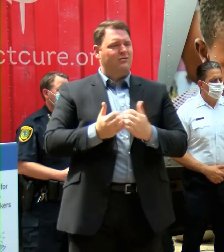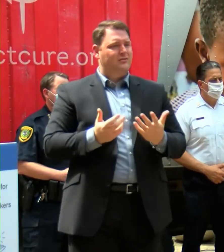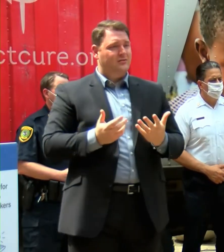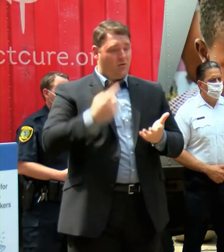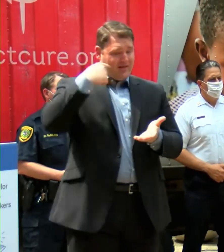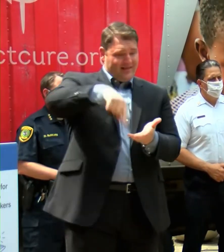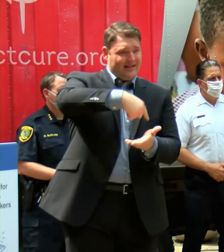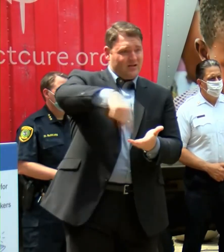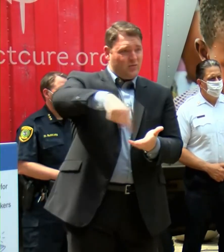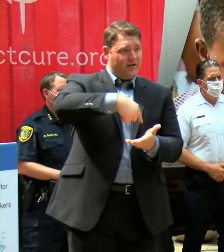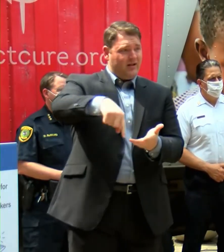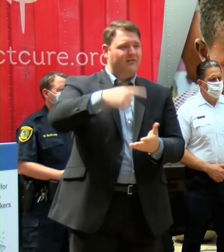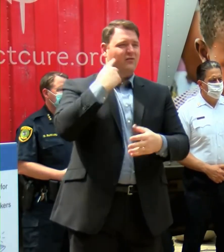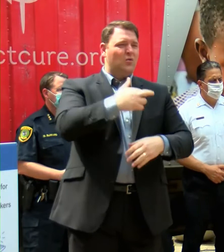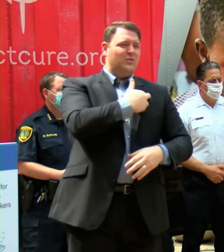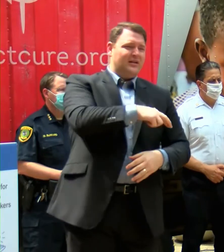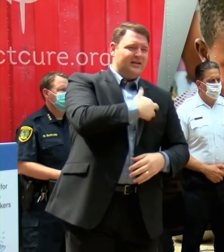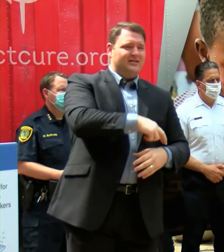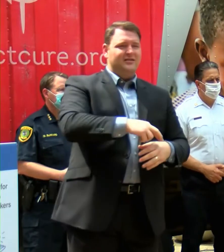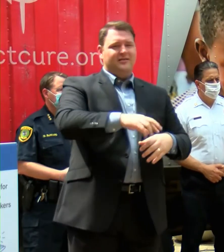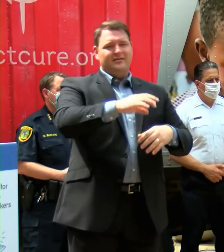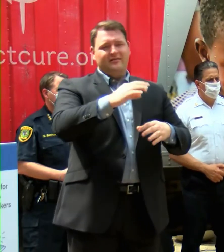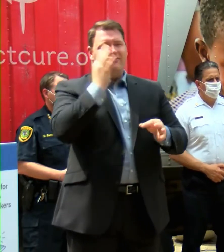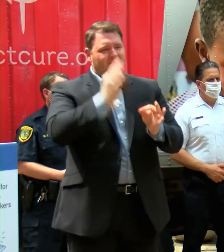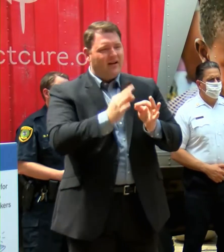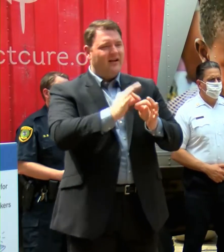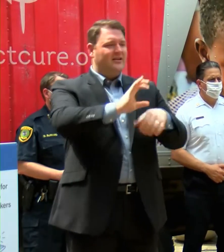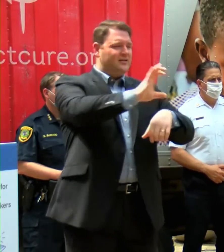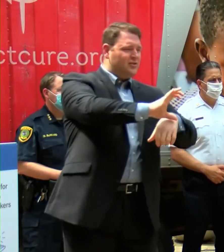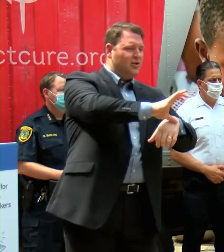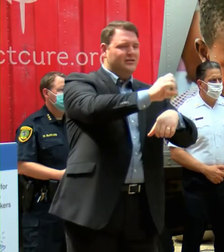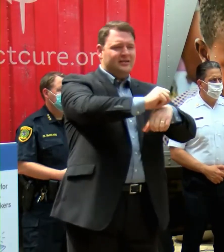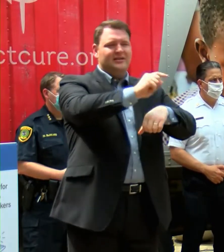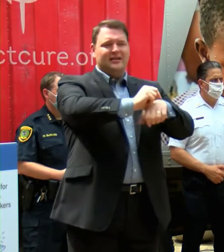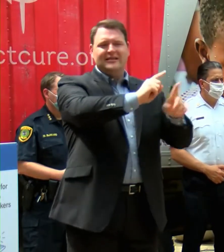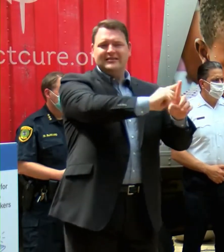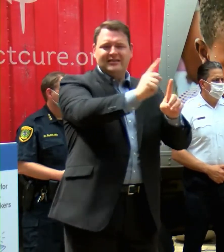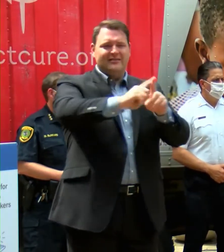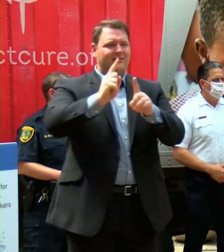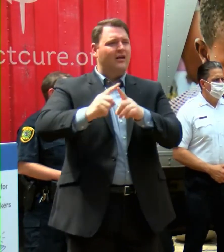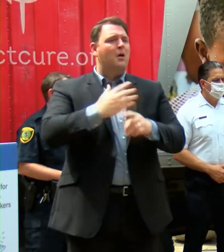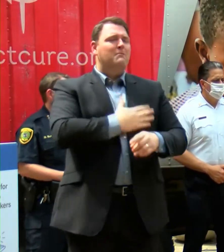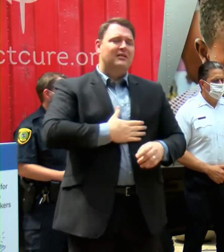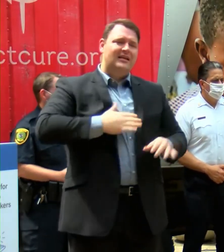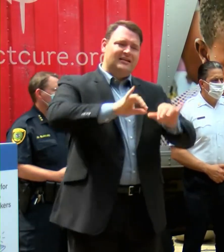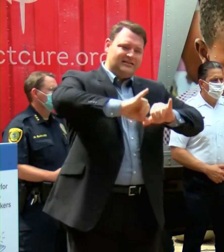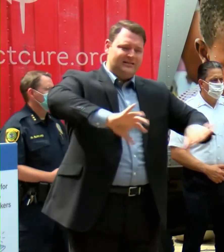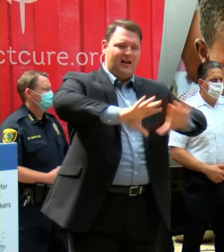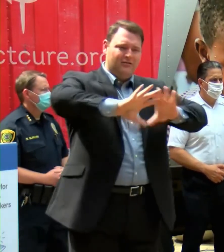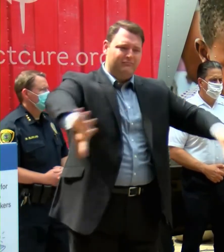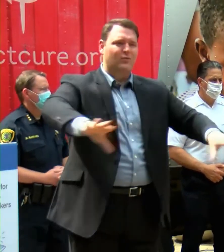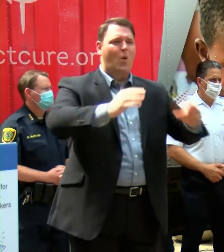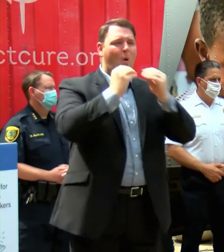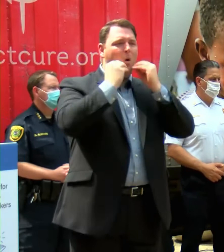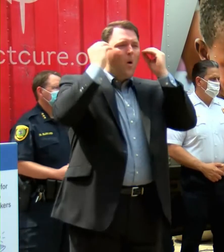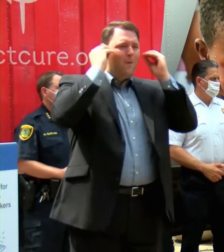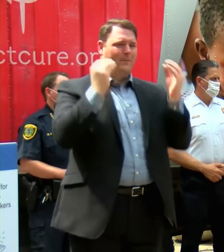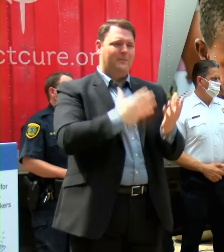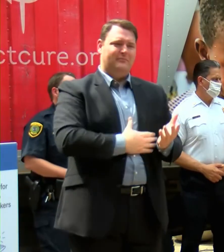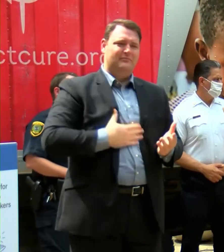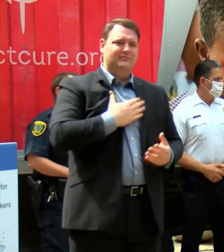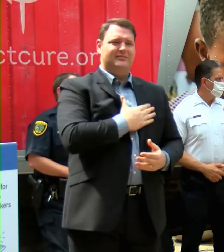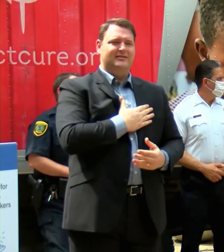the comfort and the safety of your home or your own space. Okay? Otherwise, yes, tomorrow